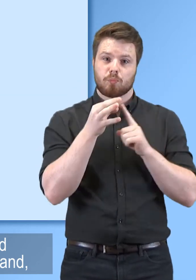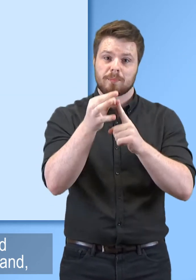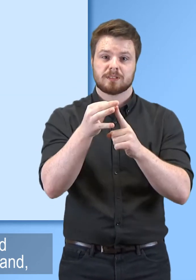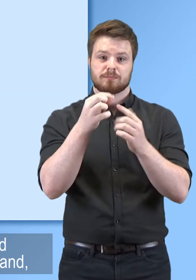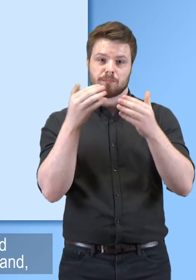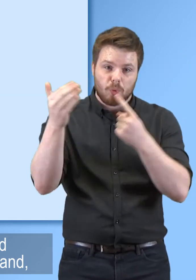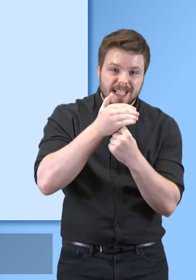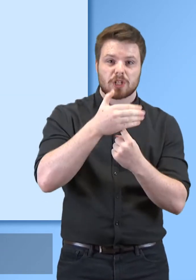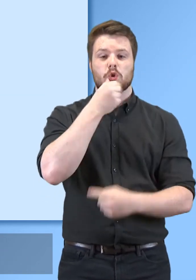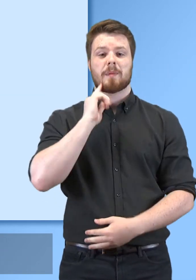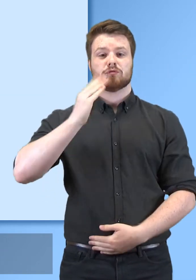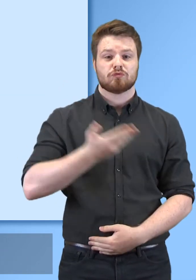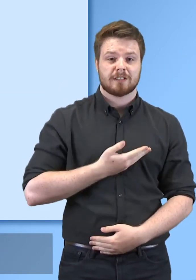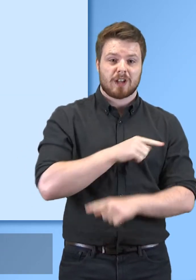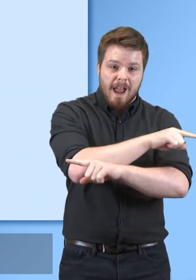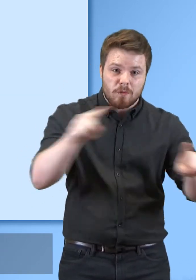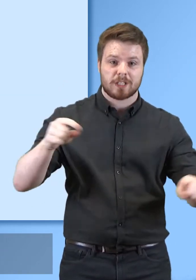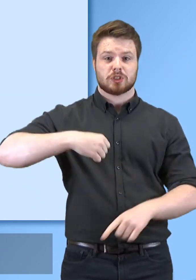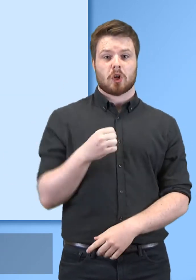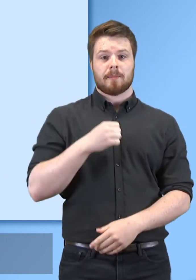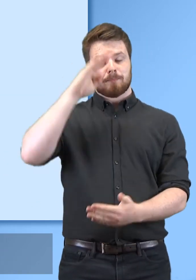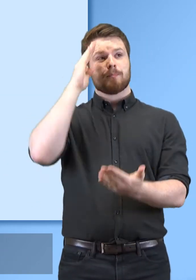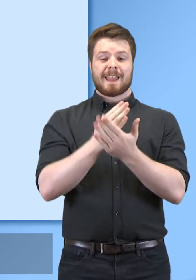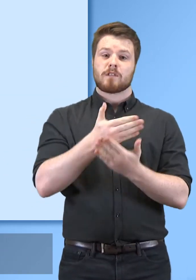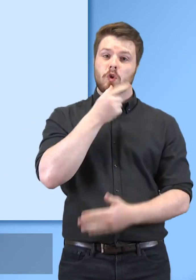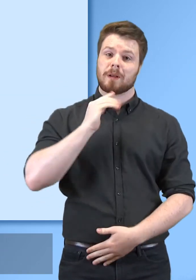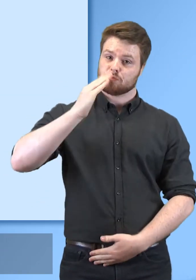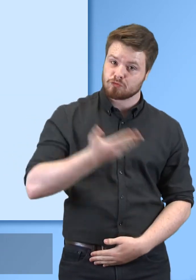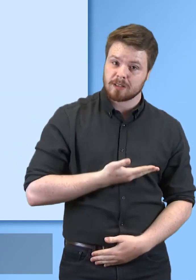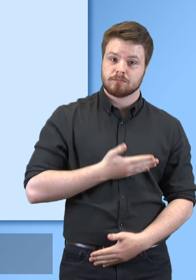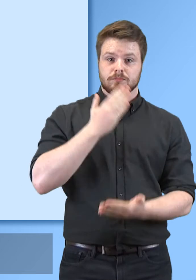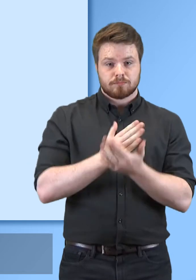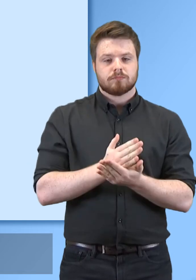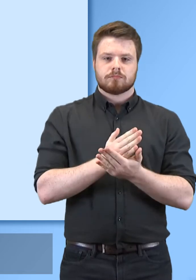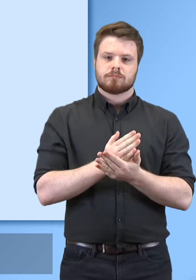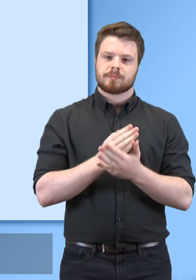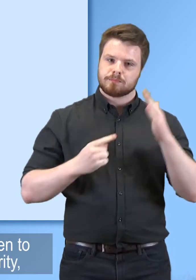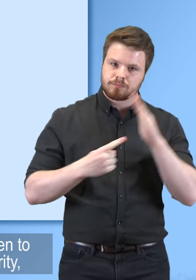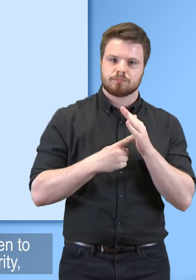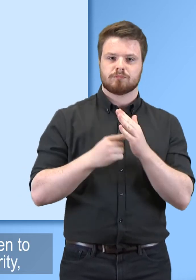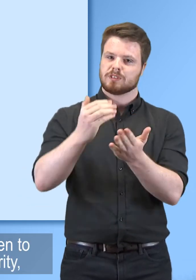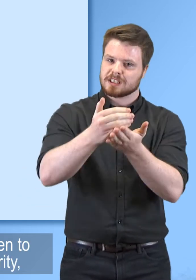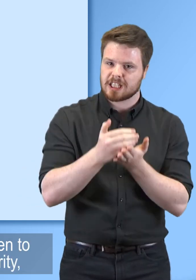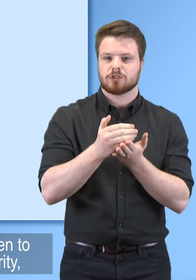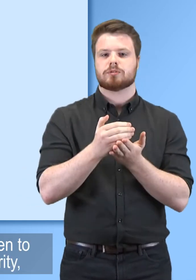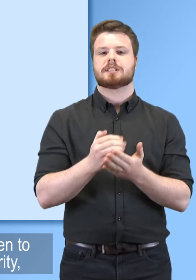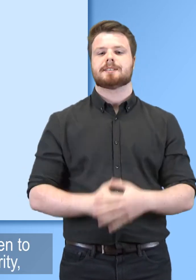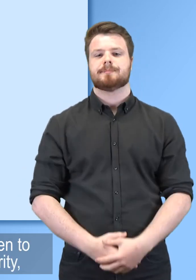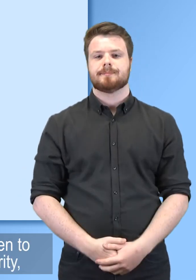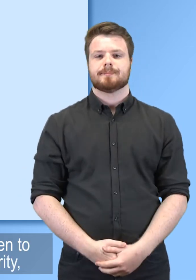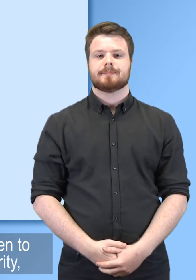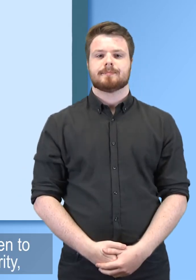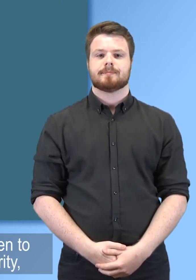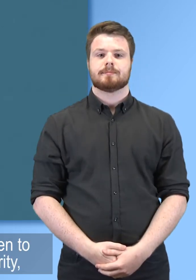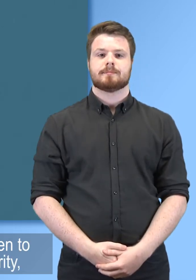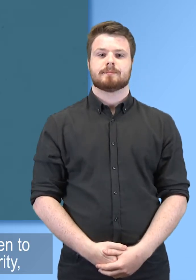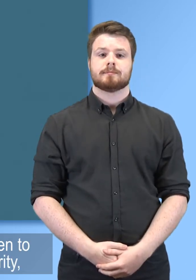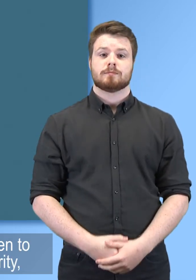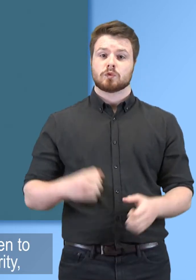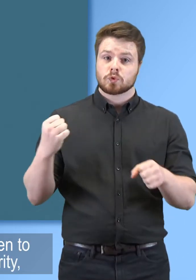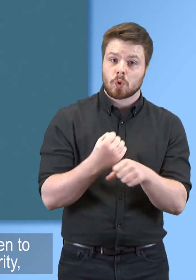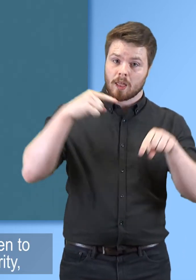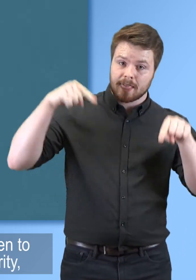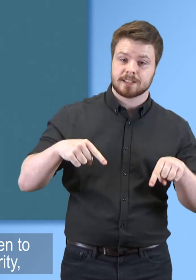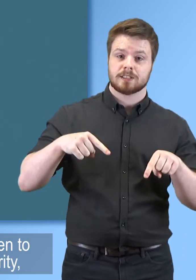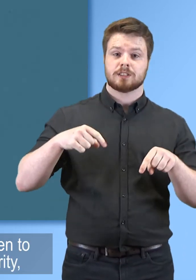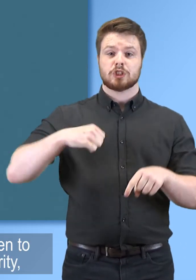everyone in Scotland, believes human rights must be at the heart of social security. To do this, the Scottish Government must listen to people